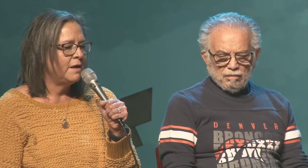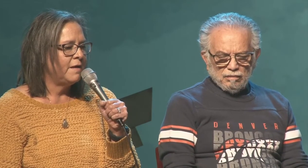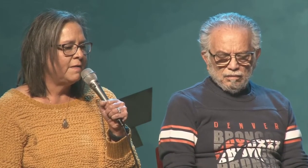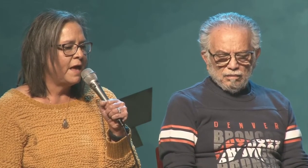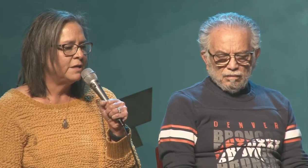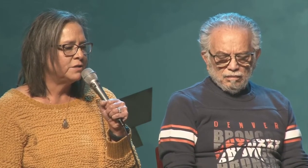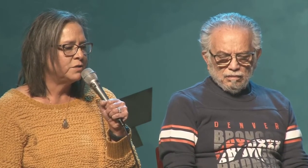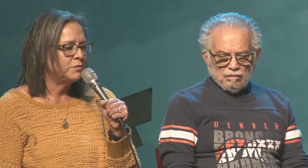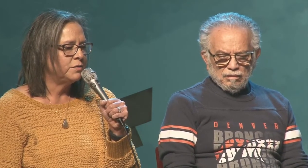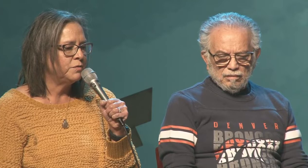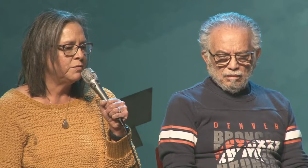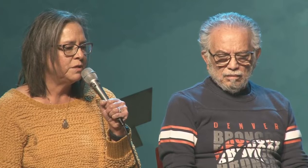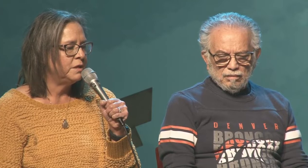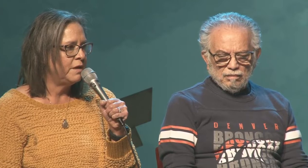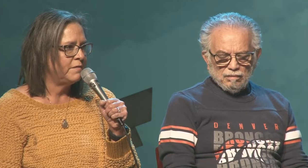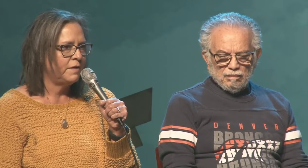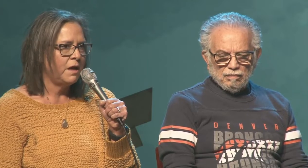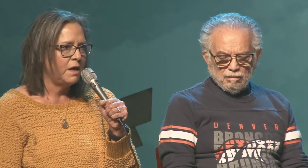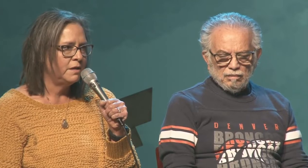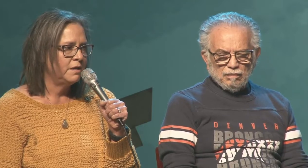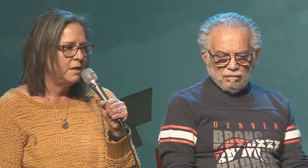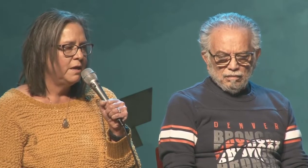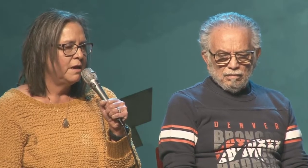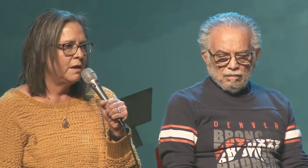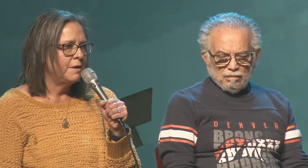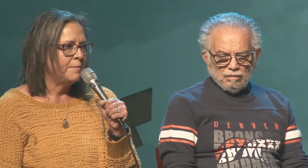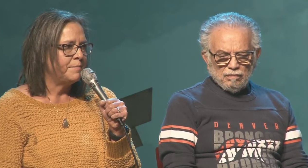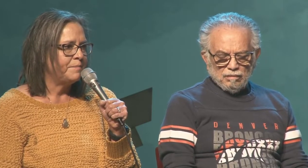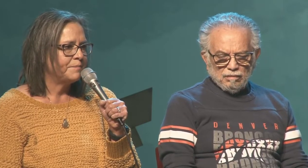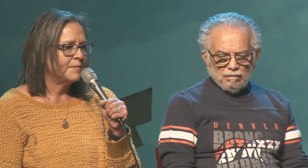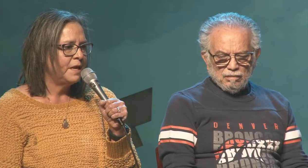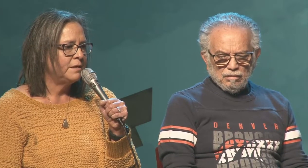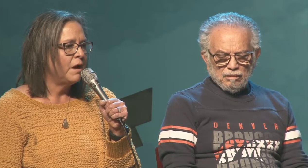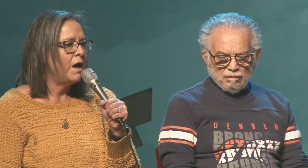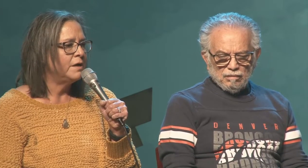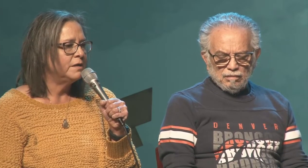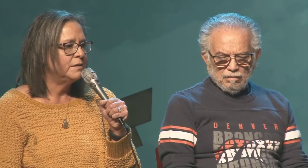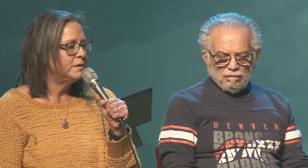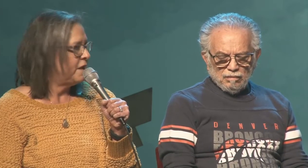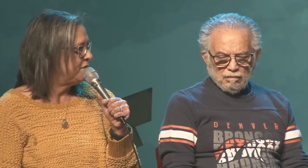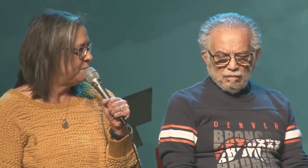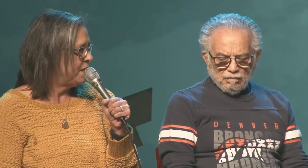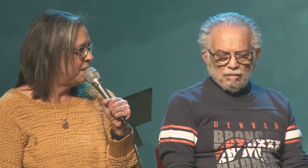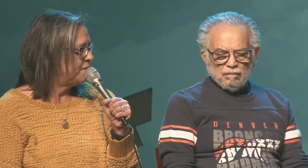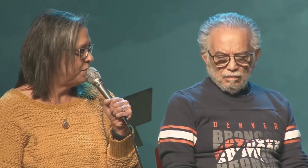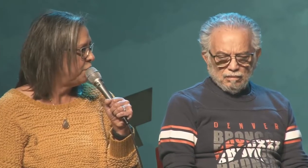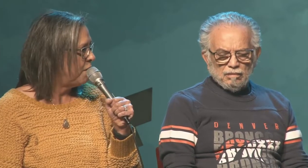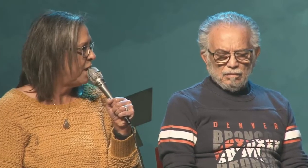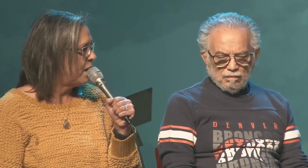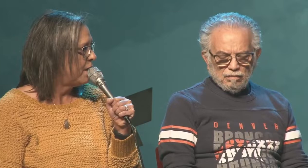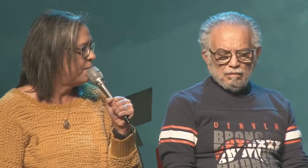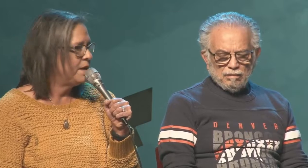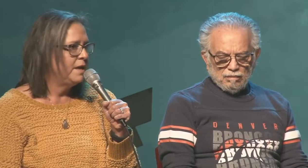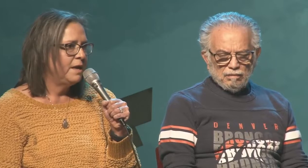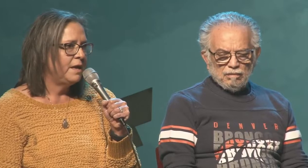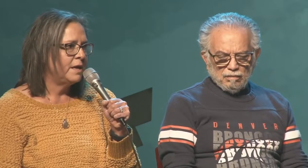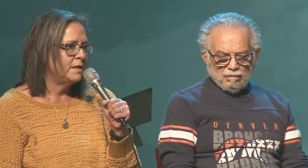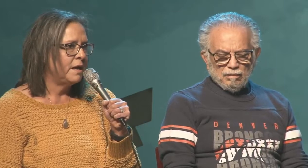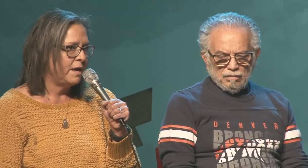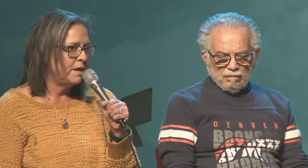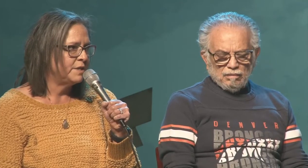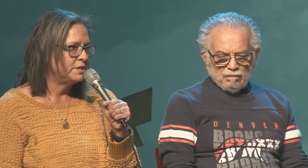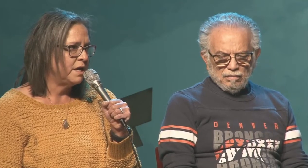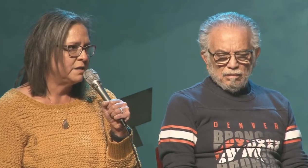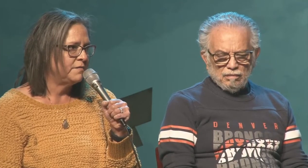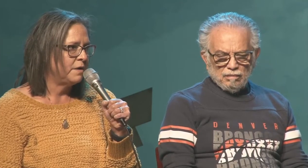and that is through the love of God. And God loves me for who I am. And